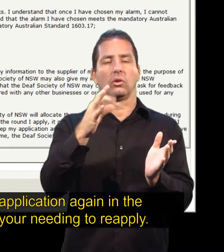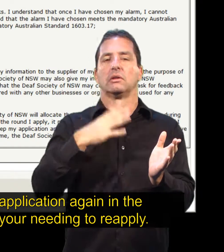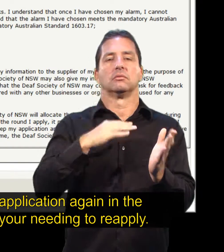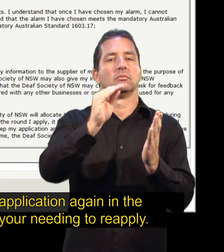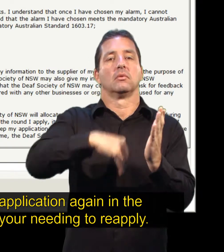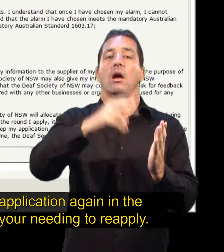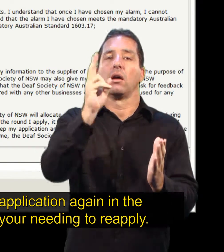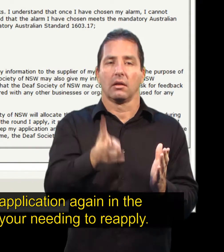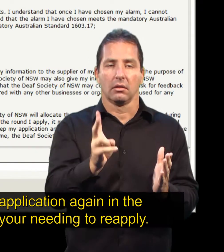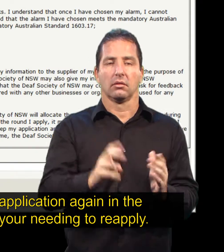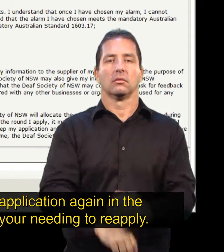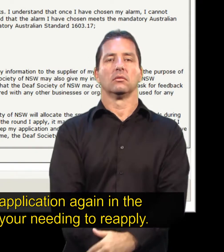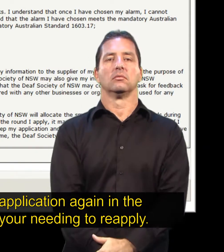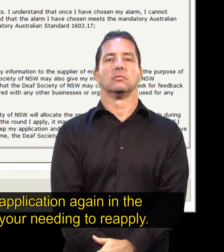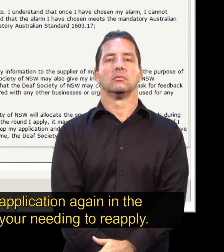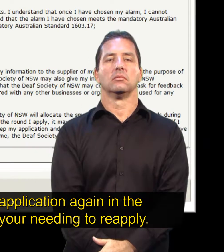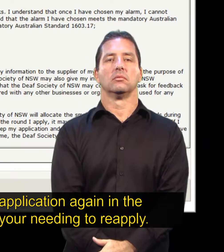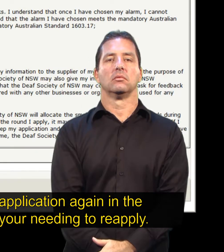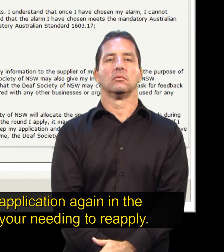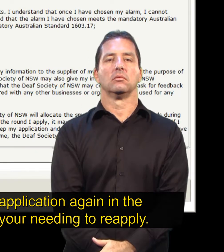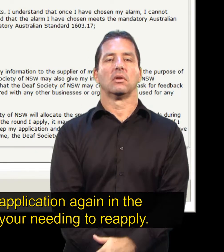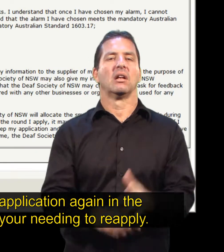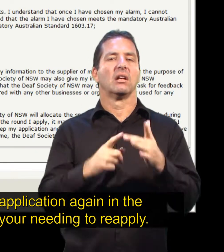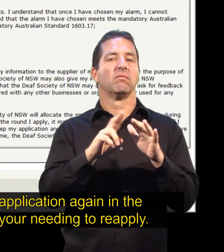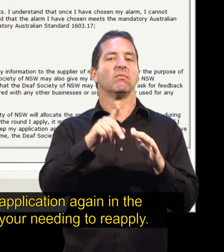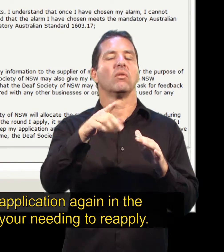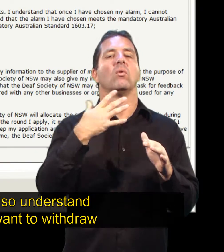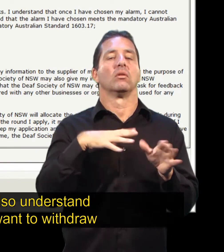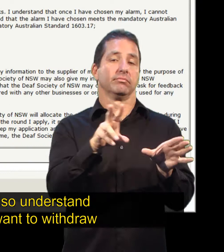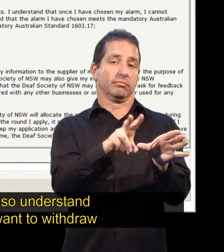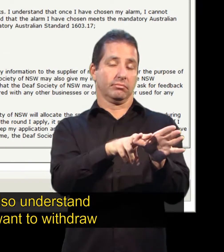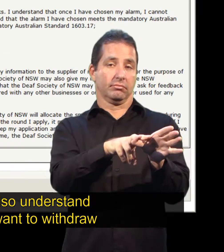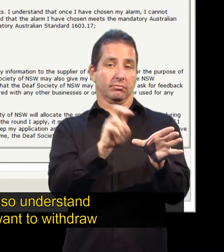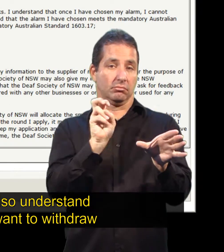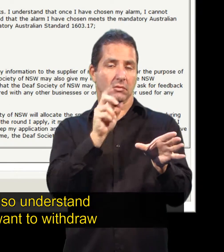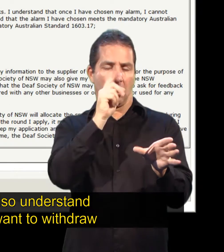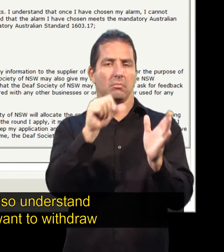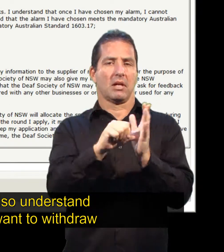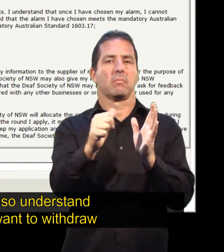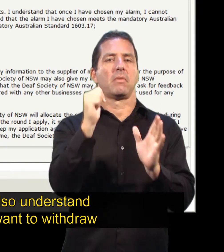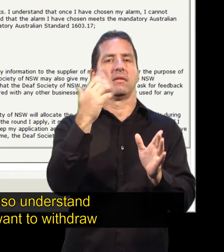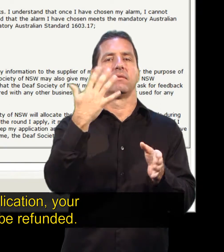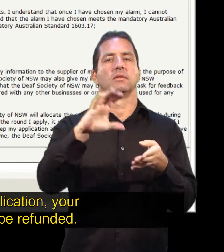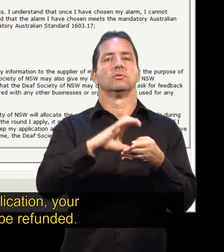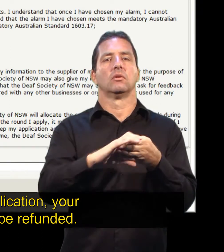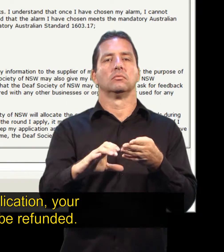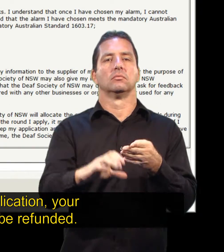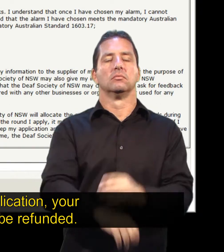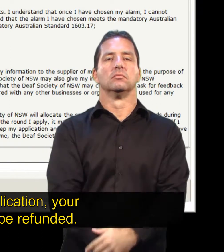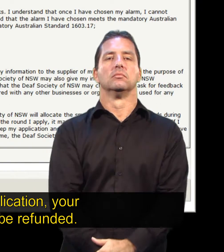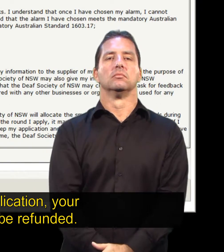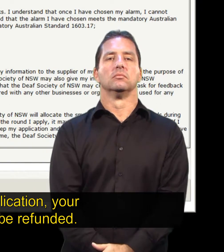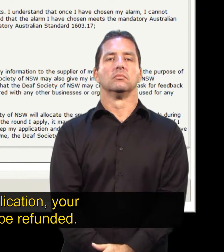and consider your application again in the next round without your needing to reapply. And you also understand that if you want to withdraw your application,